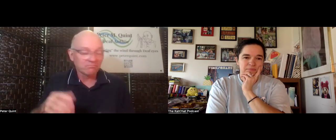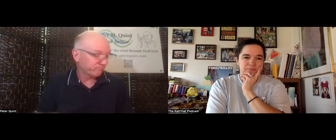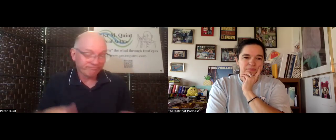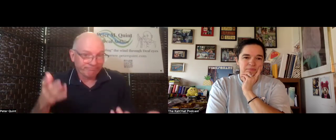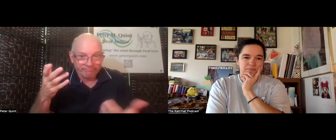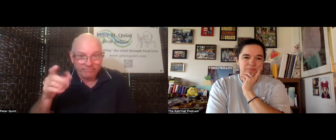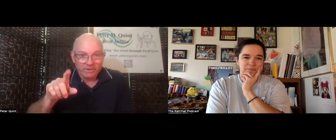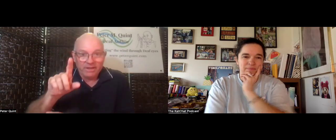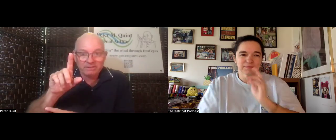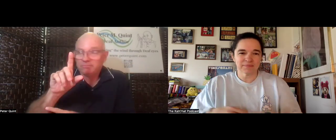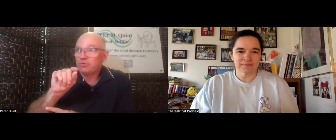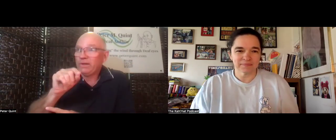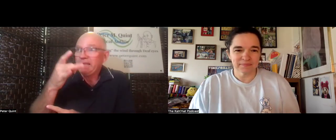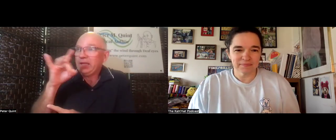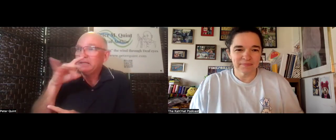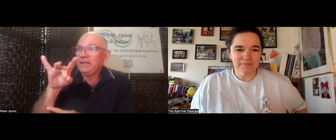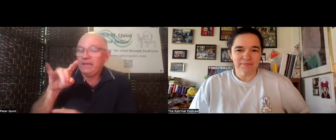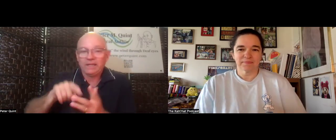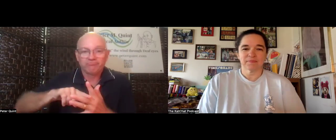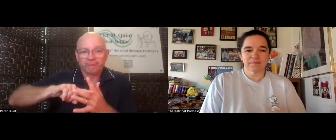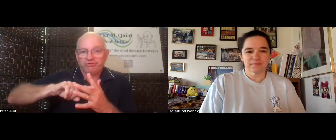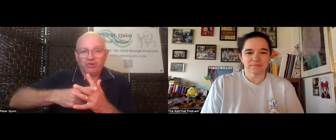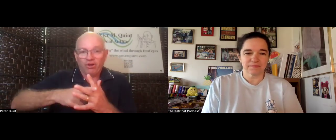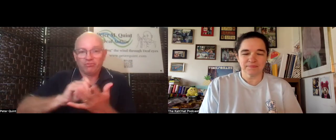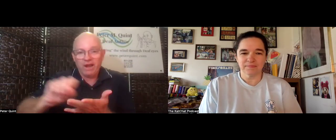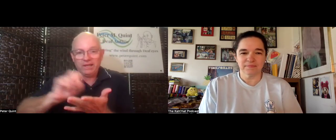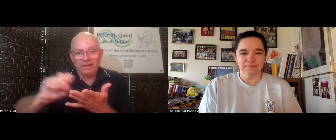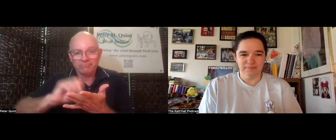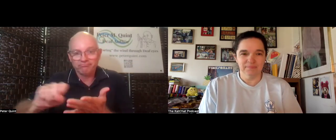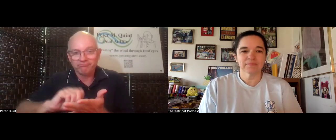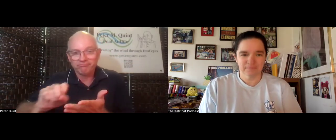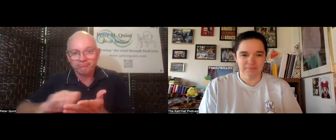So in 2018, started